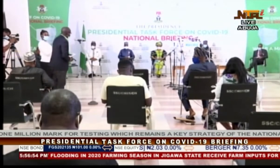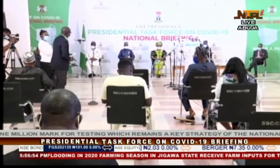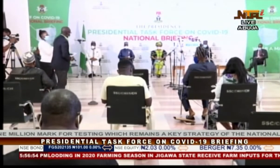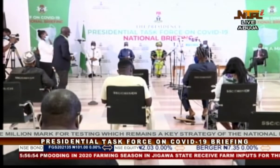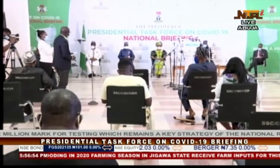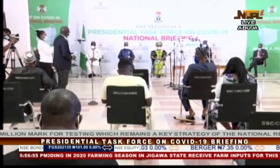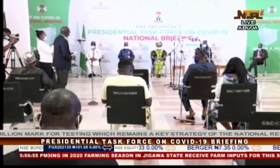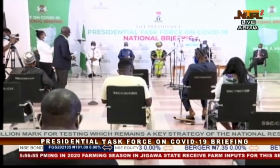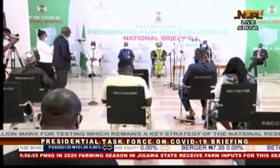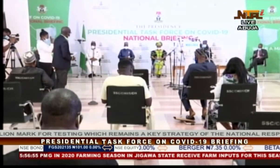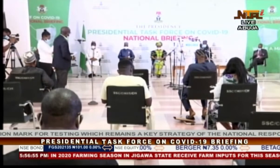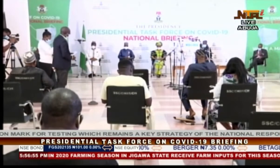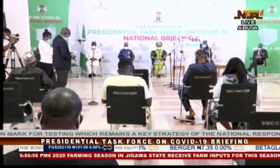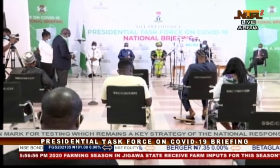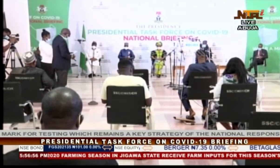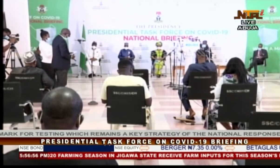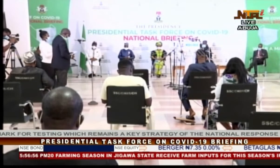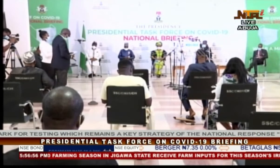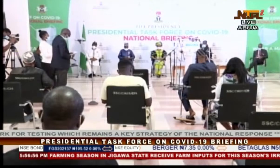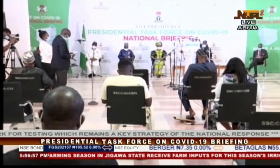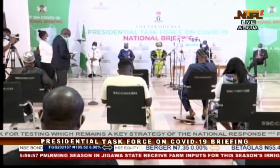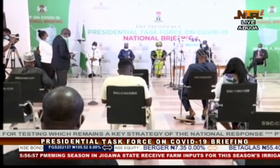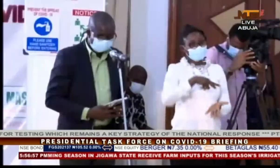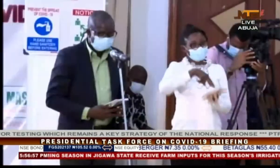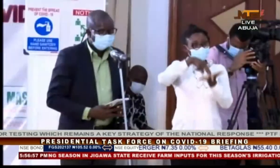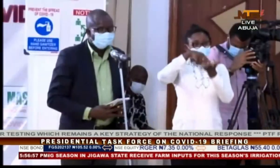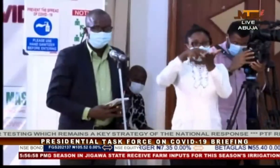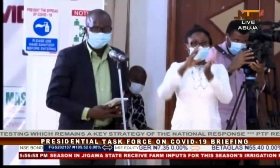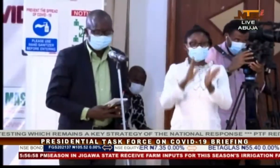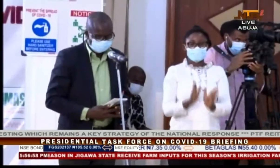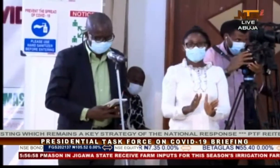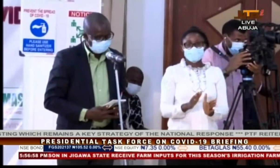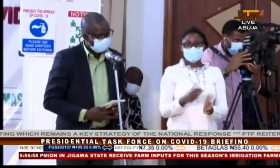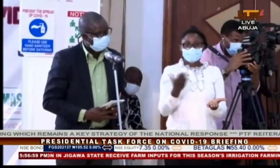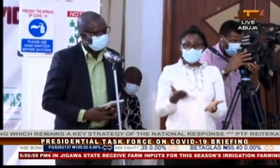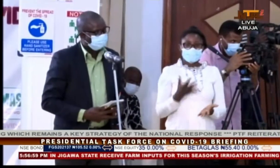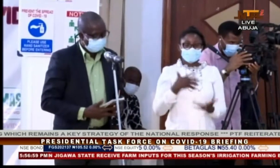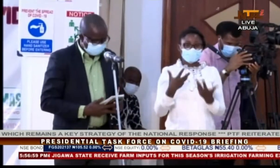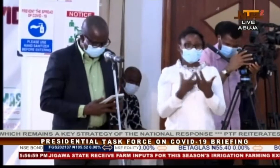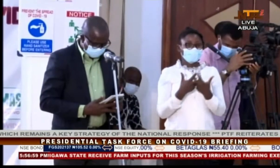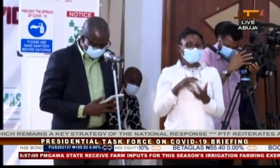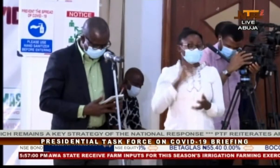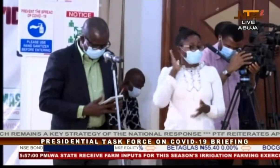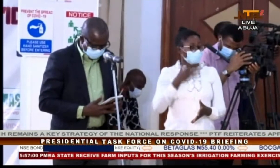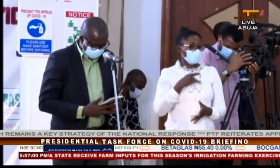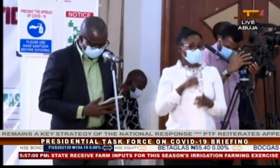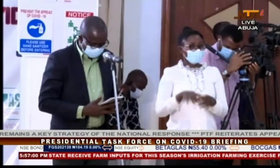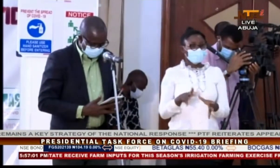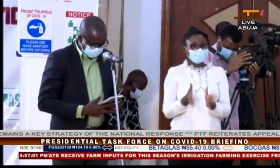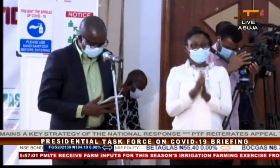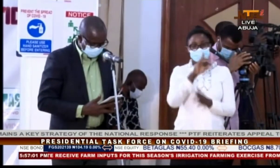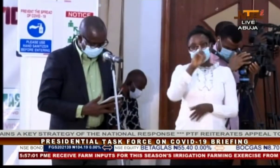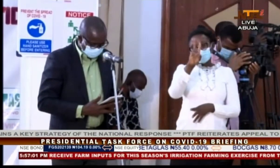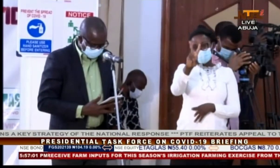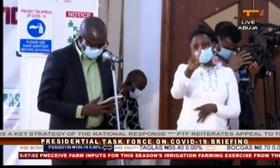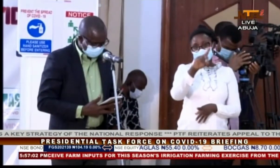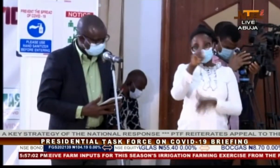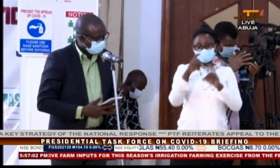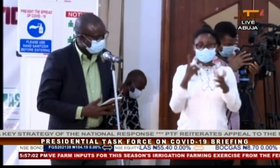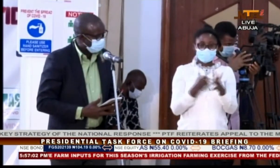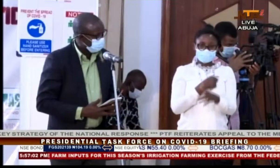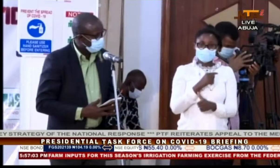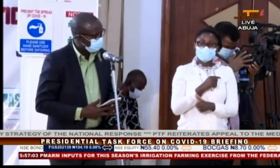Good evening, Honorable Ministers and others represented here, my fellow colleagues. I would like to ask just two questions. The first